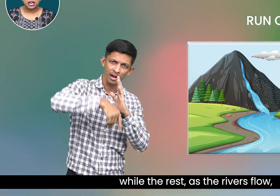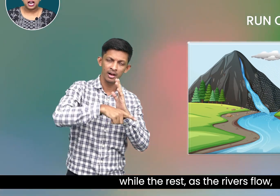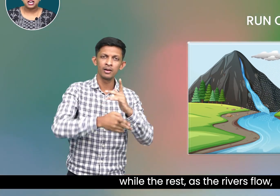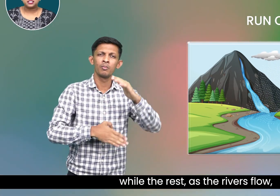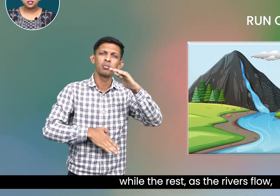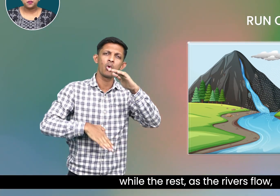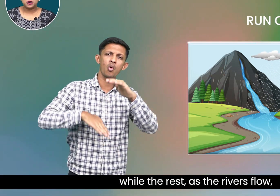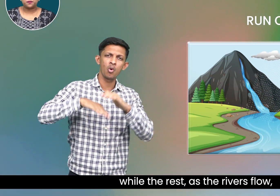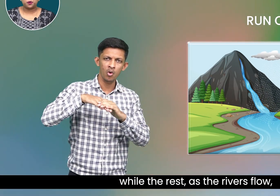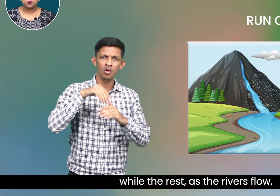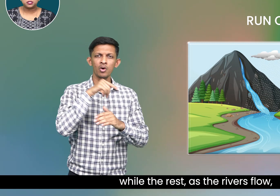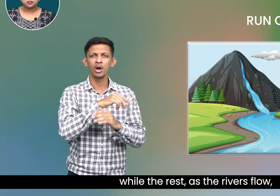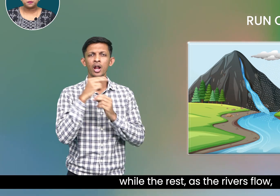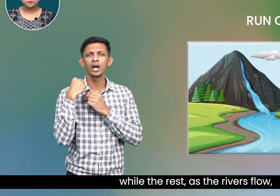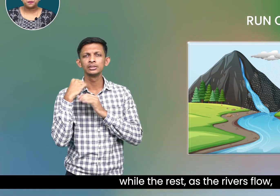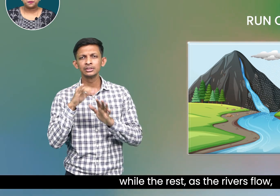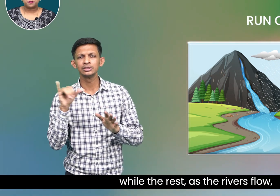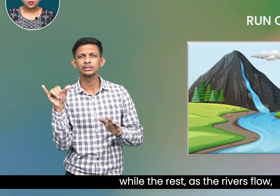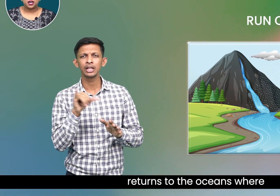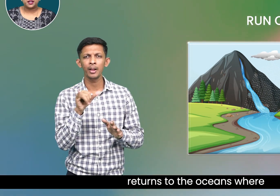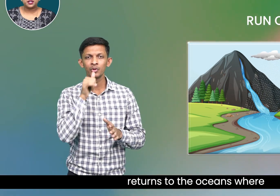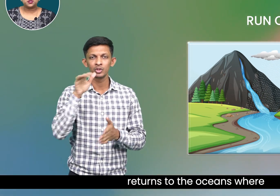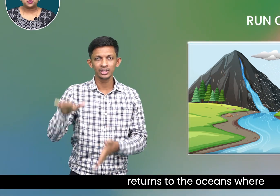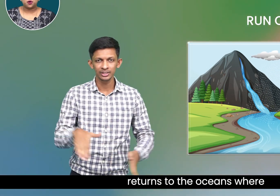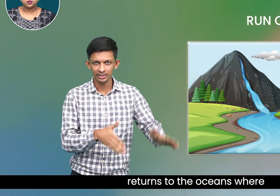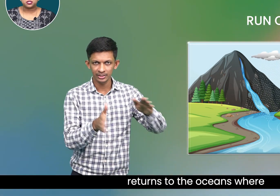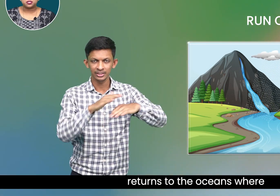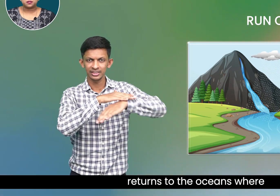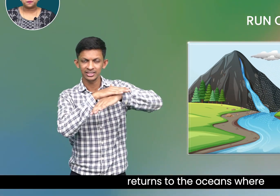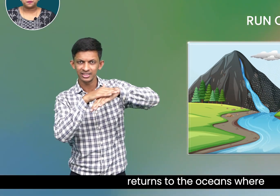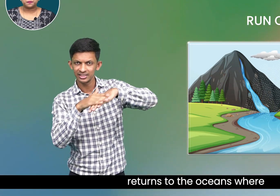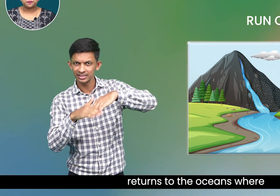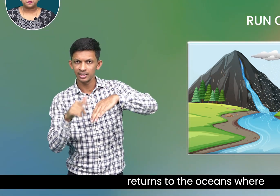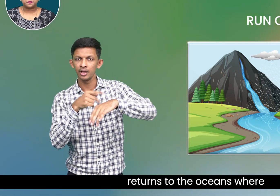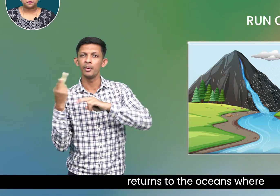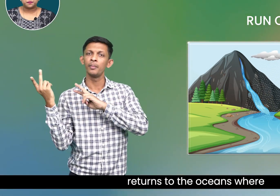rest, as river flows, return to the oceans,